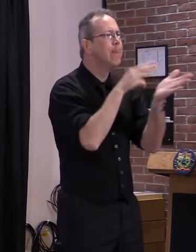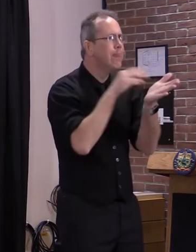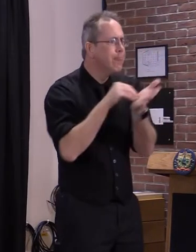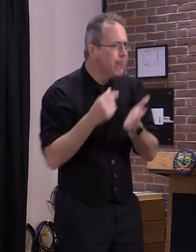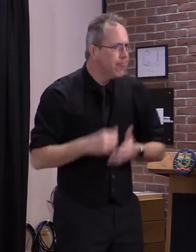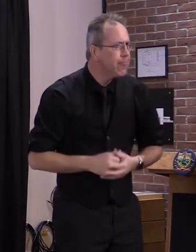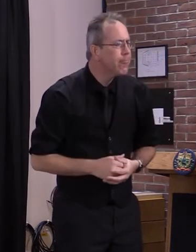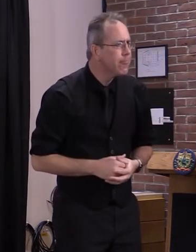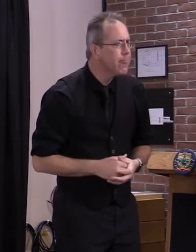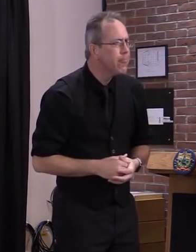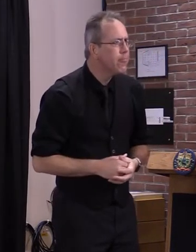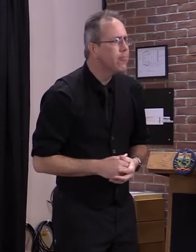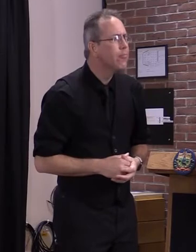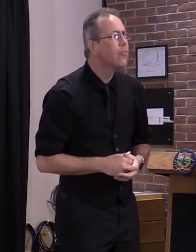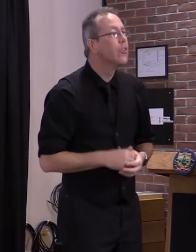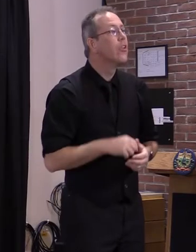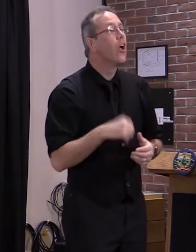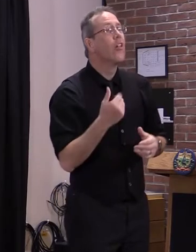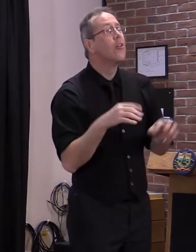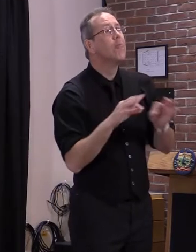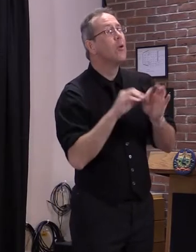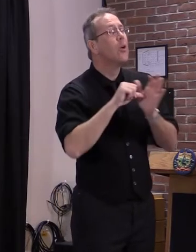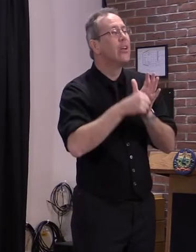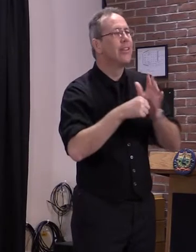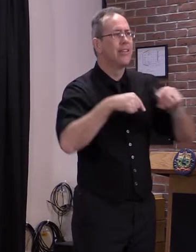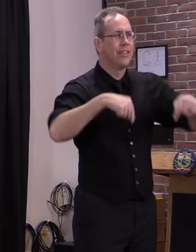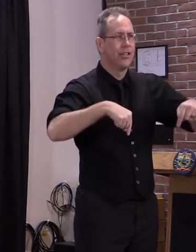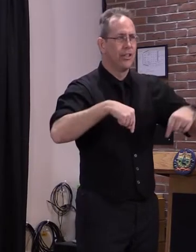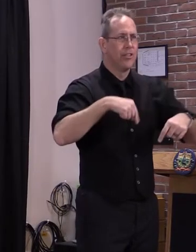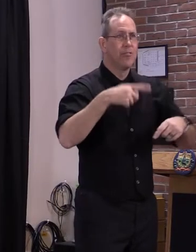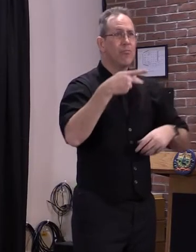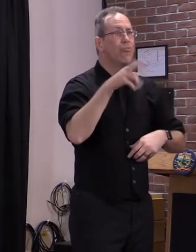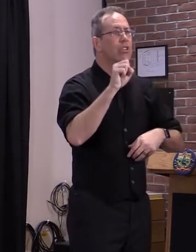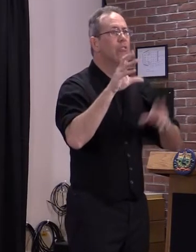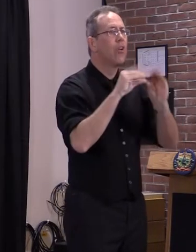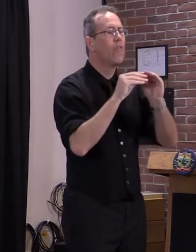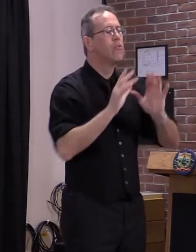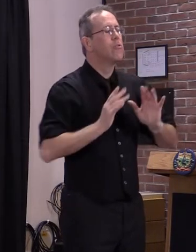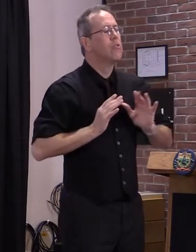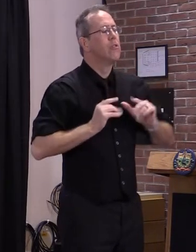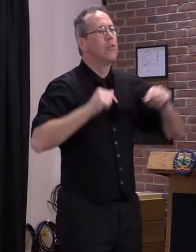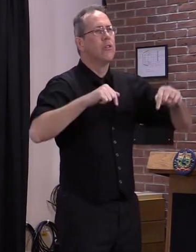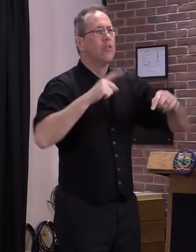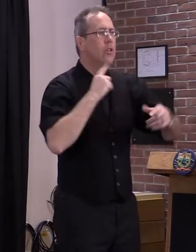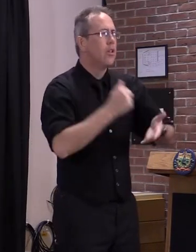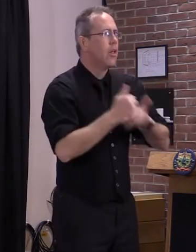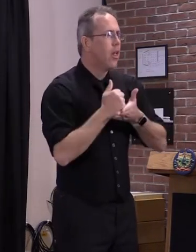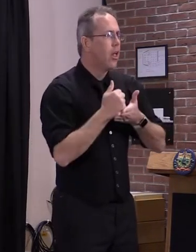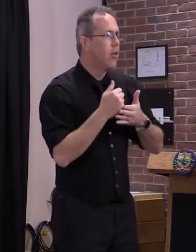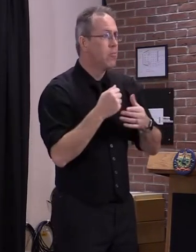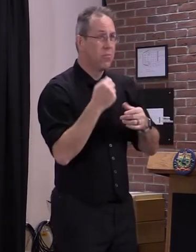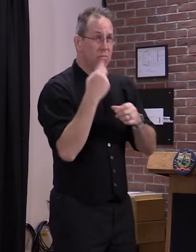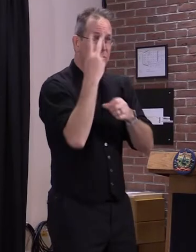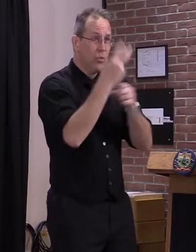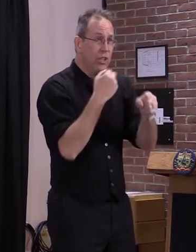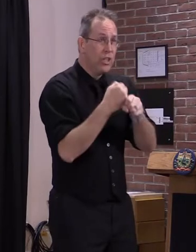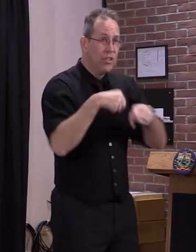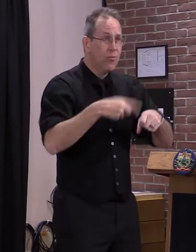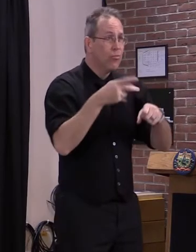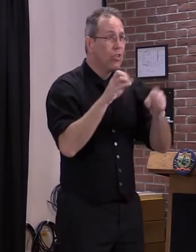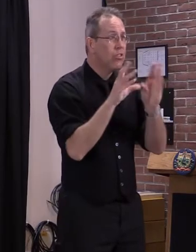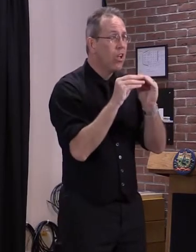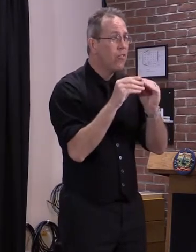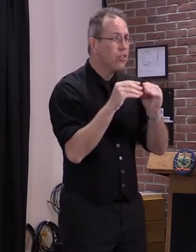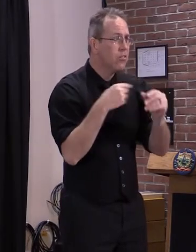these press briefings. When we've had, you know, over the last 2 years, I would imagine well over